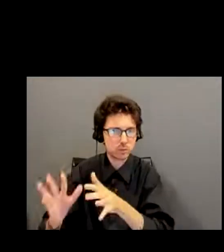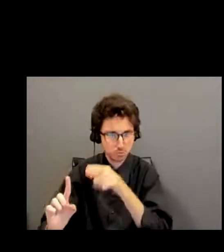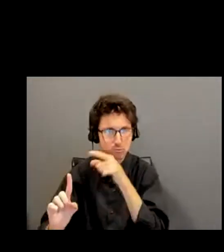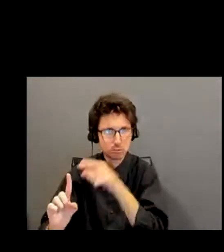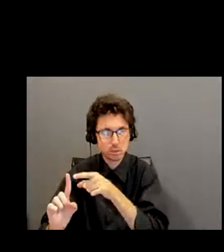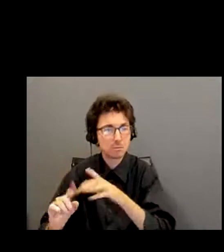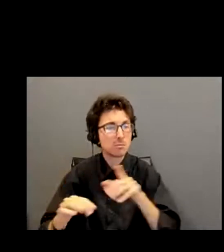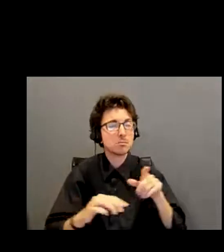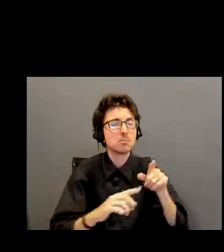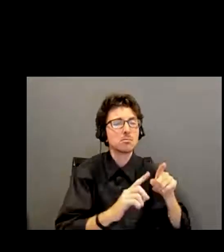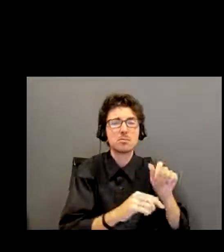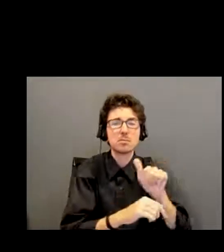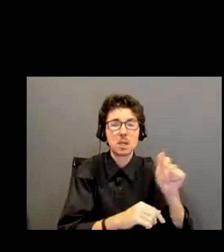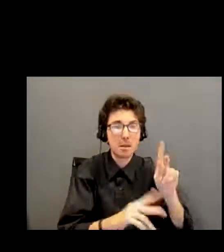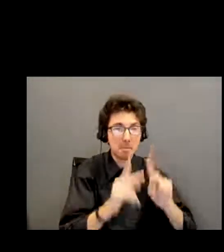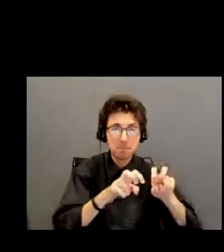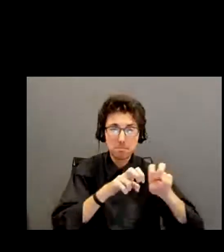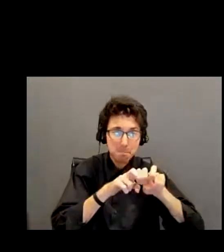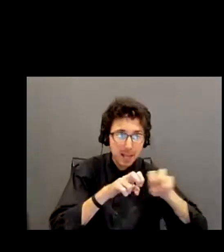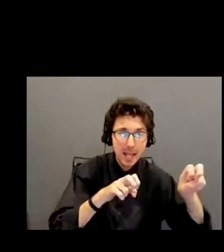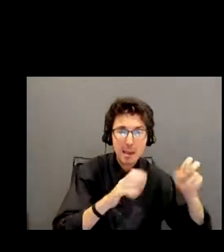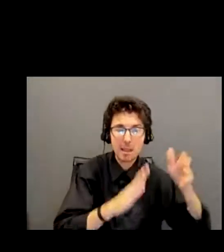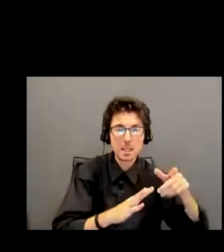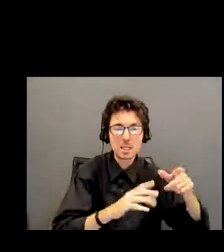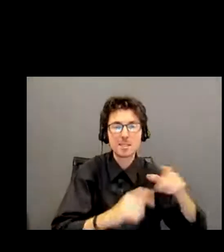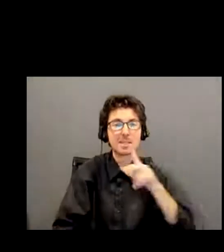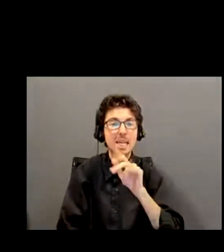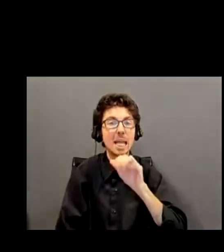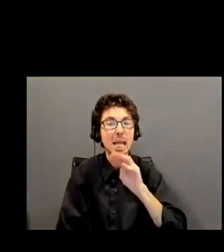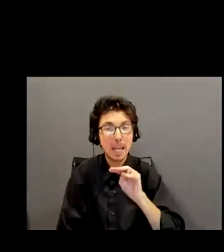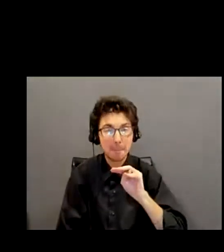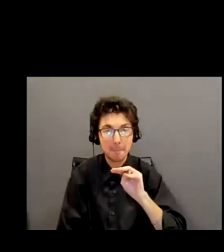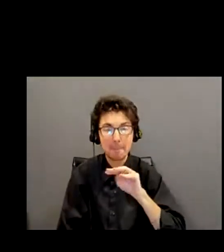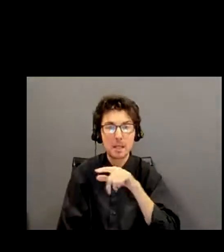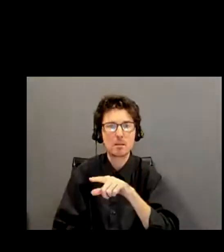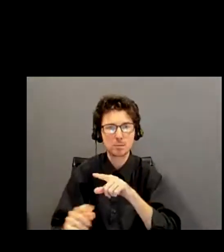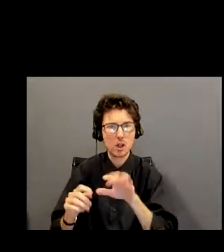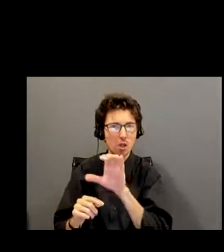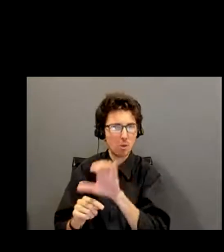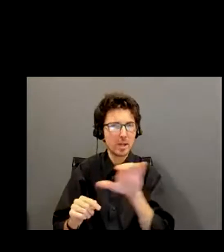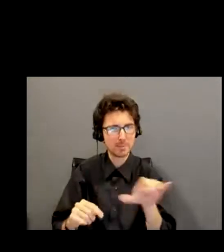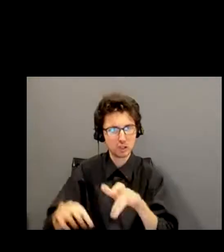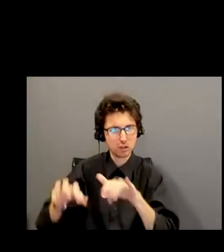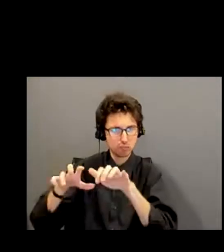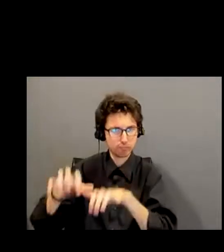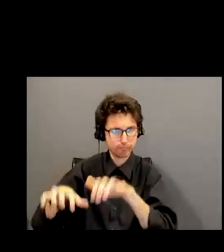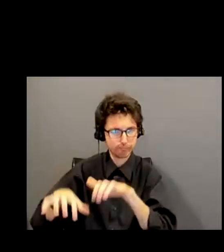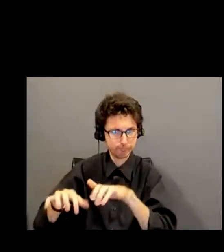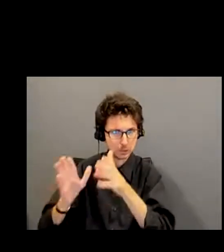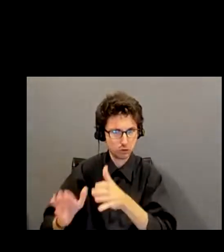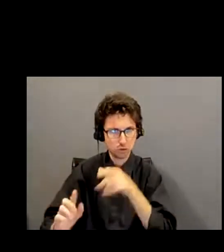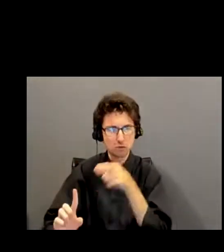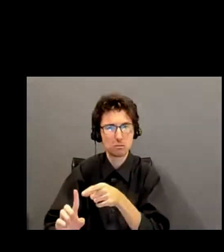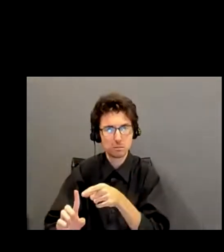to sign language, thank you very much, and to Kim Goldstein from Closed Caption, which did the